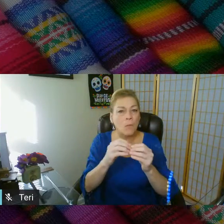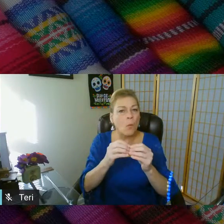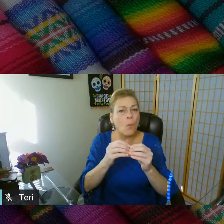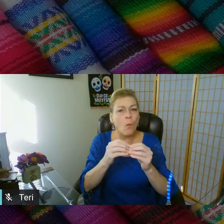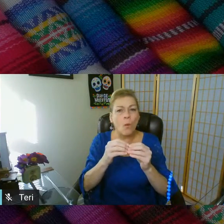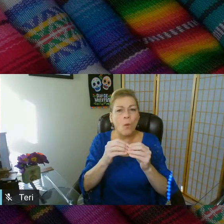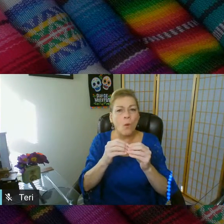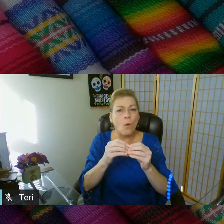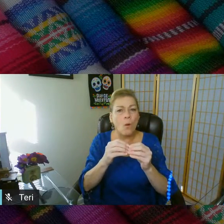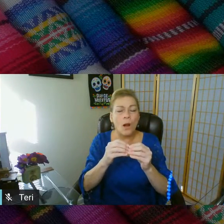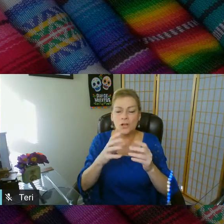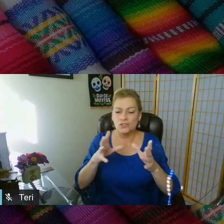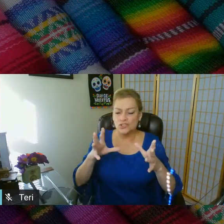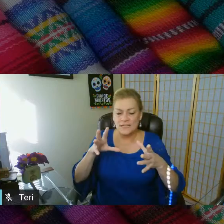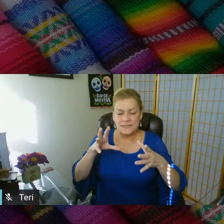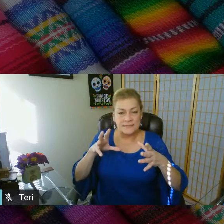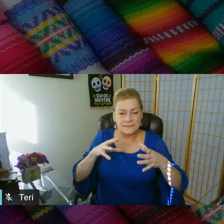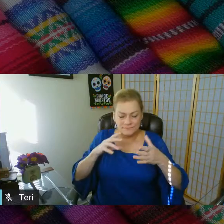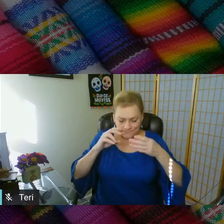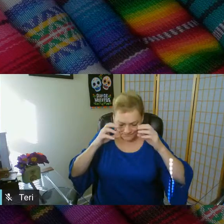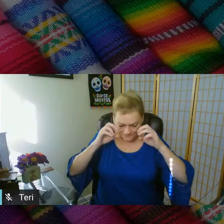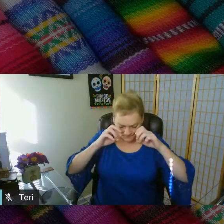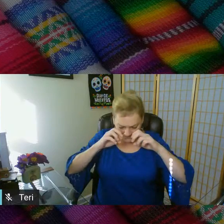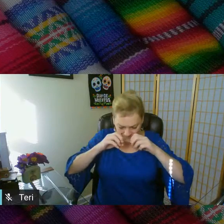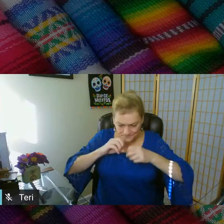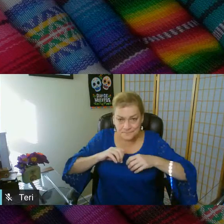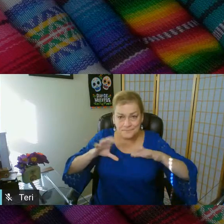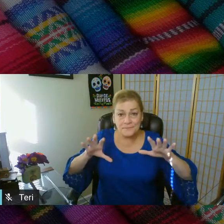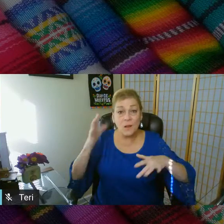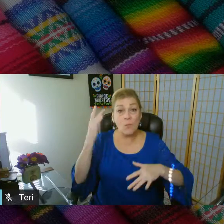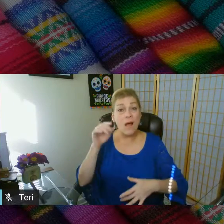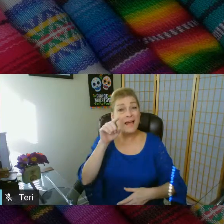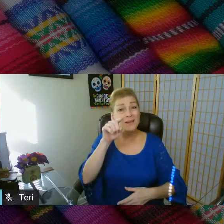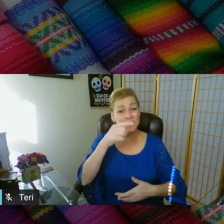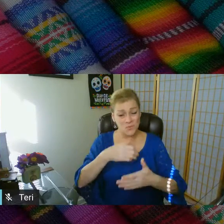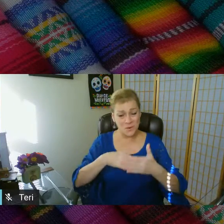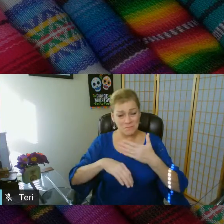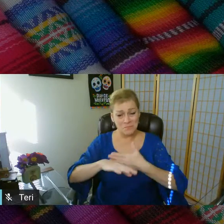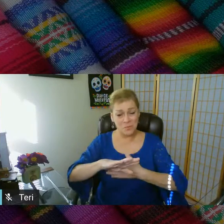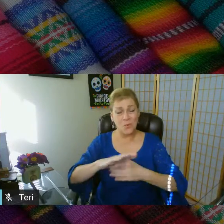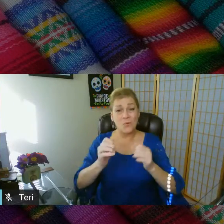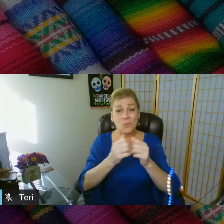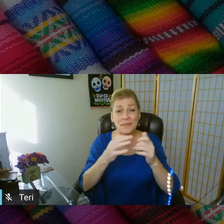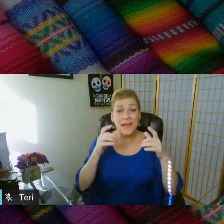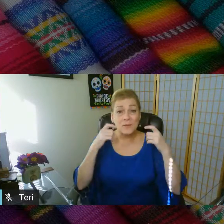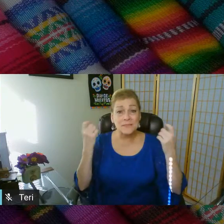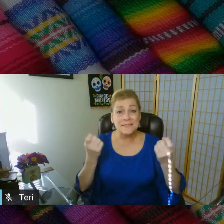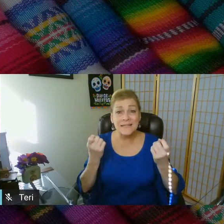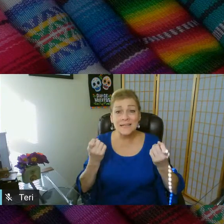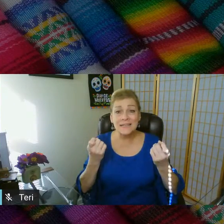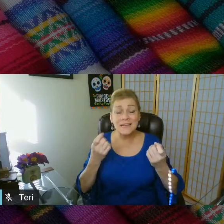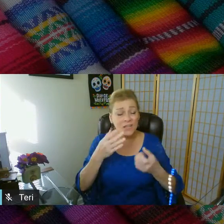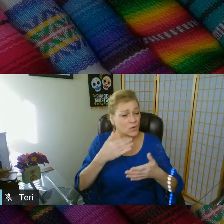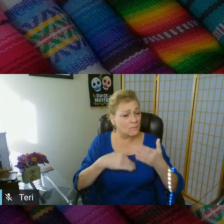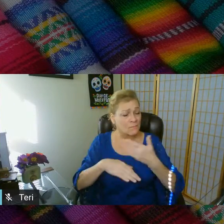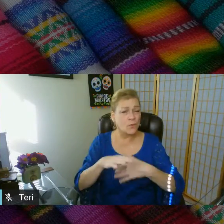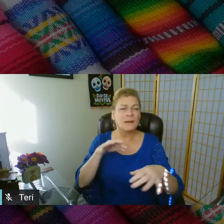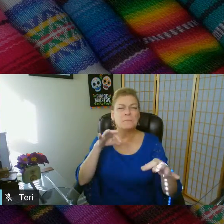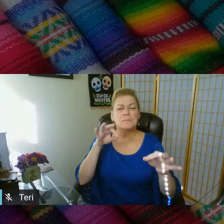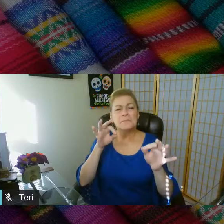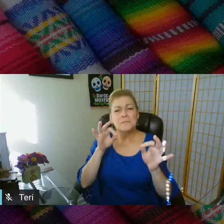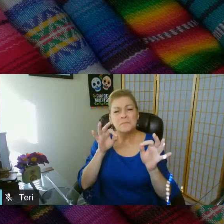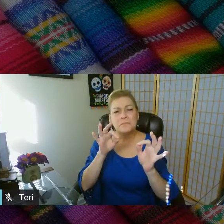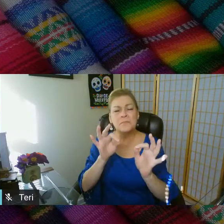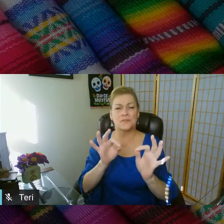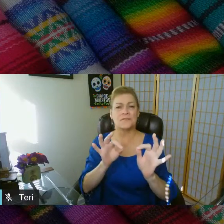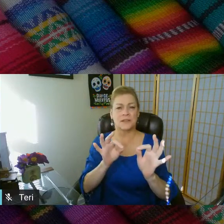truth of who you are. You were born an original blessing. You were born with a clean slate of opportunity